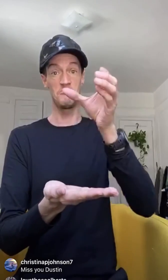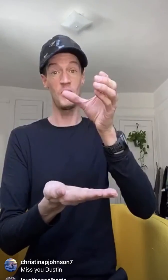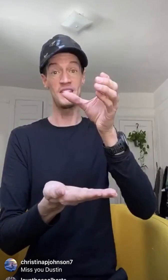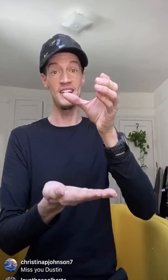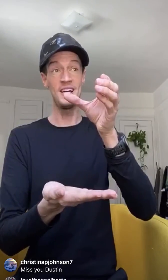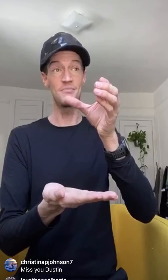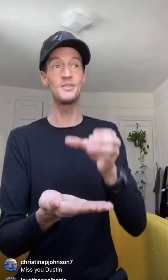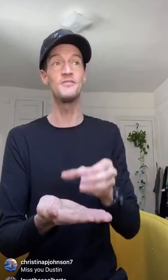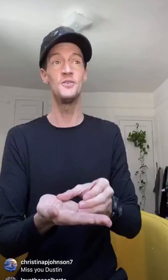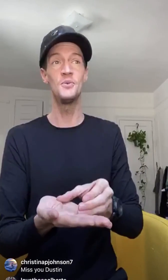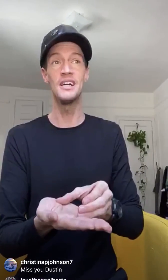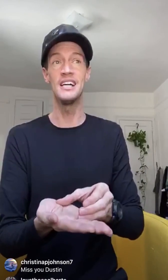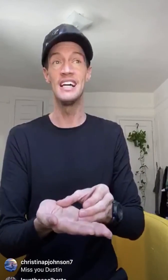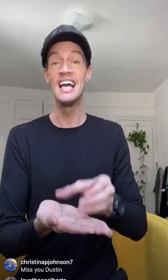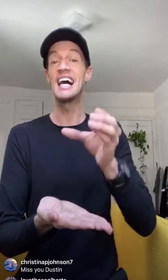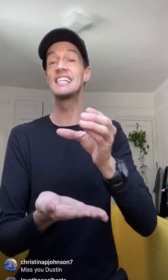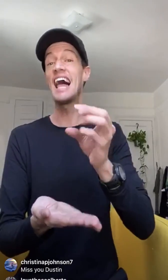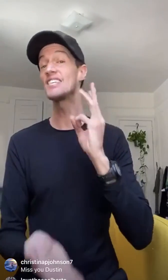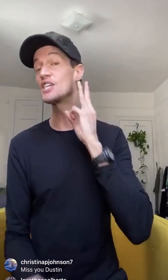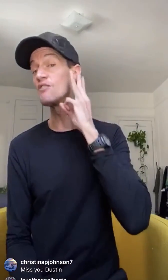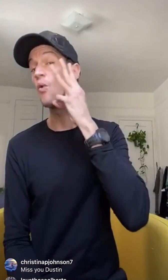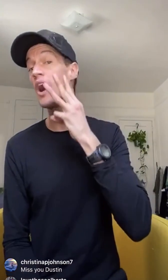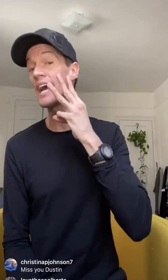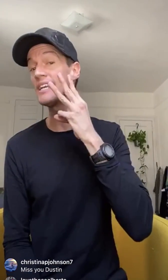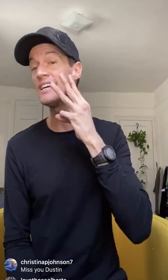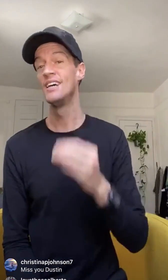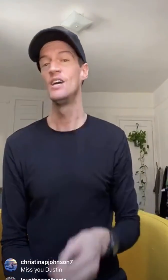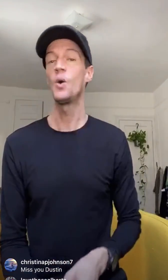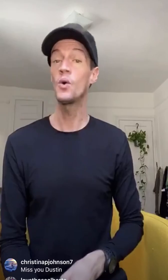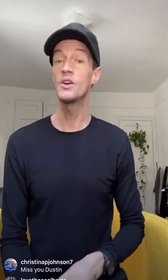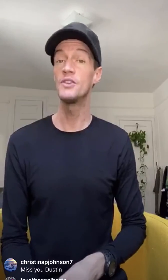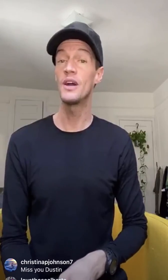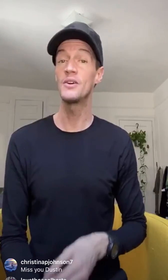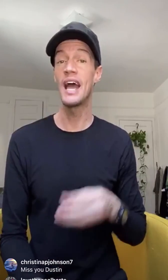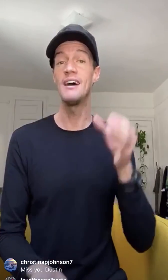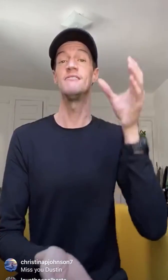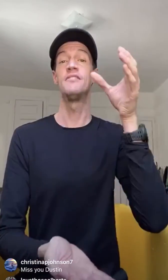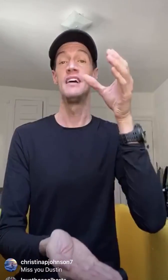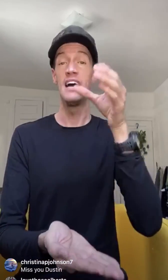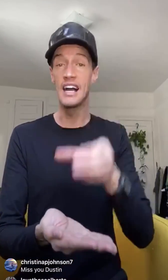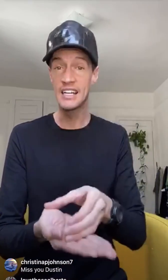plate. So big plate, salad plate, a cup, you just put it down on your hand, cup.